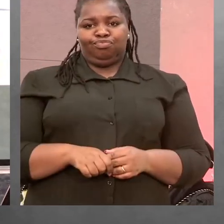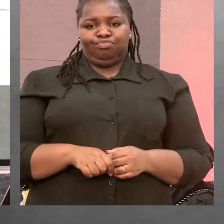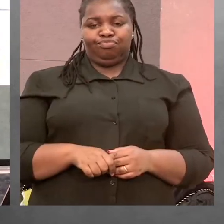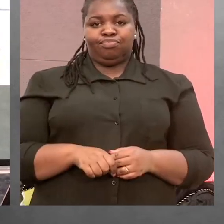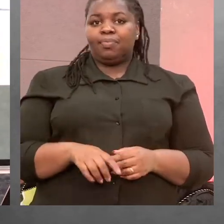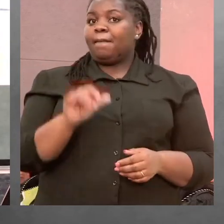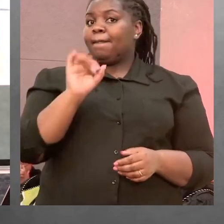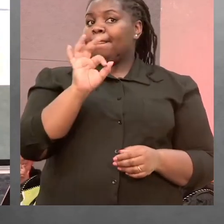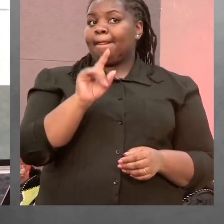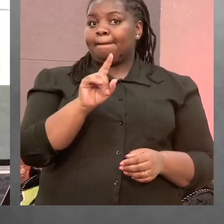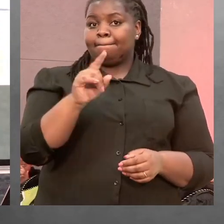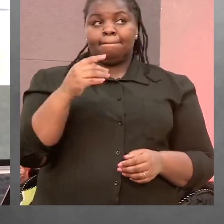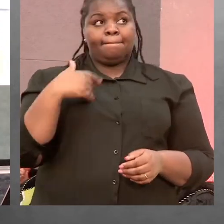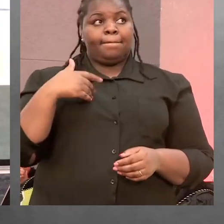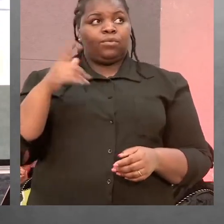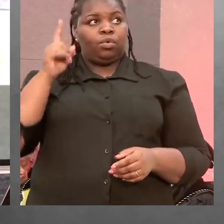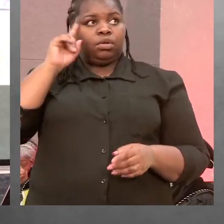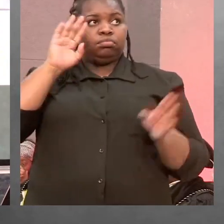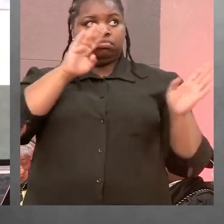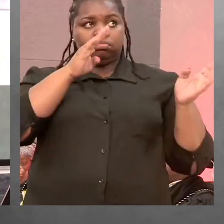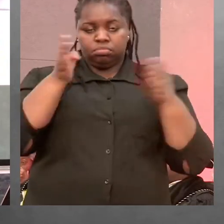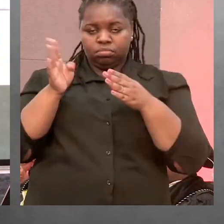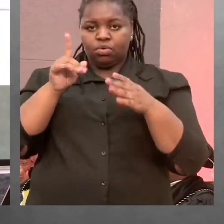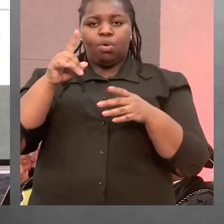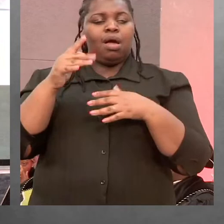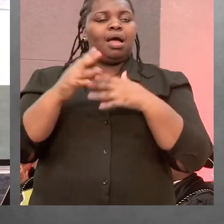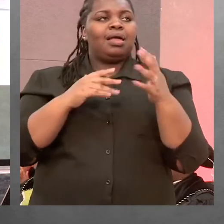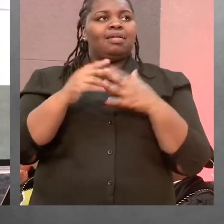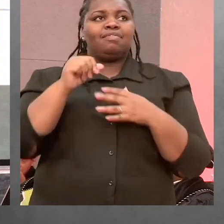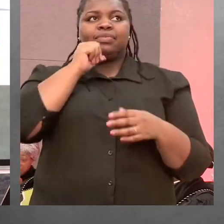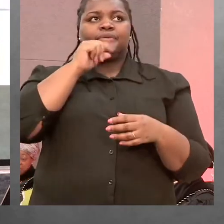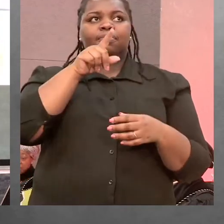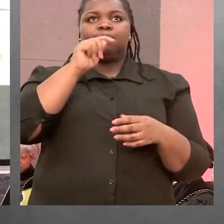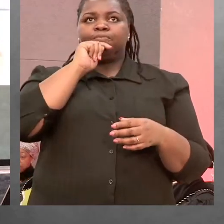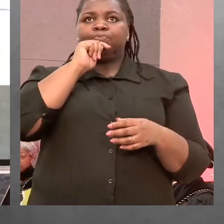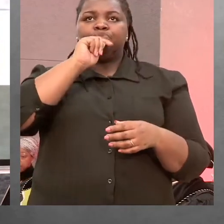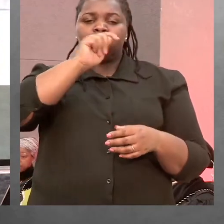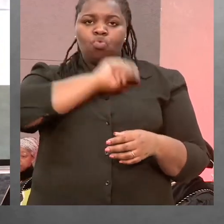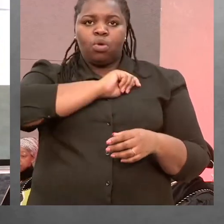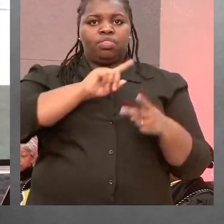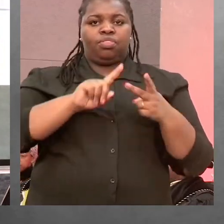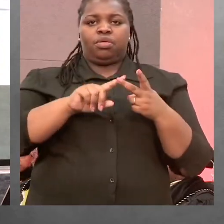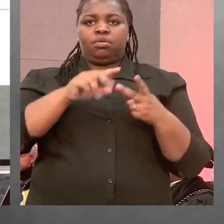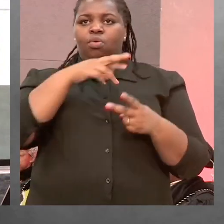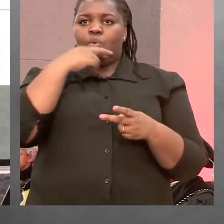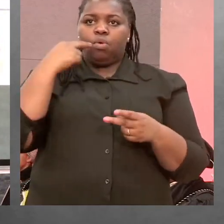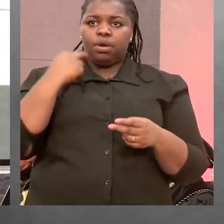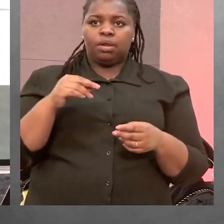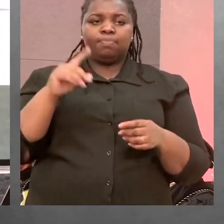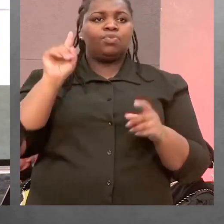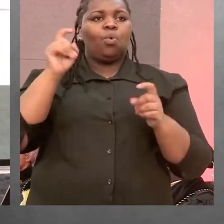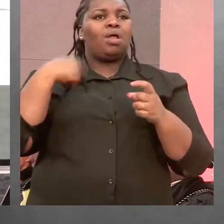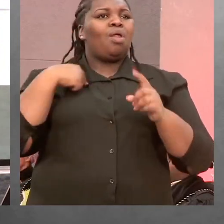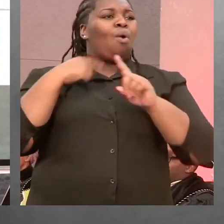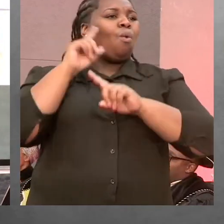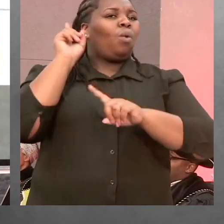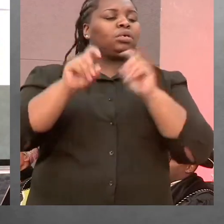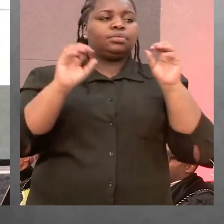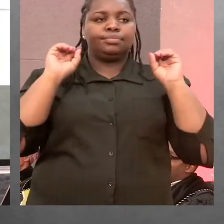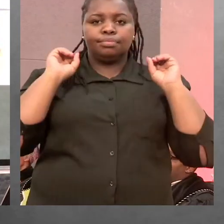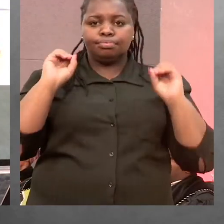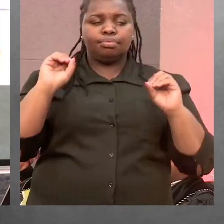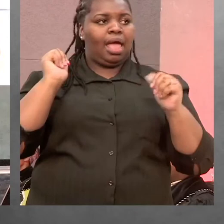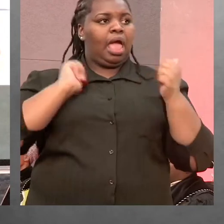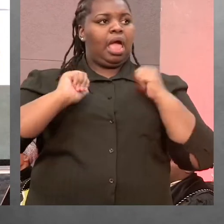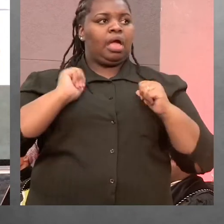When you are conditioned, you accept whatever the idea is as truth and reality. You do not question it, you act and